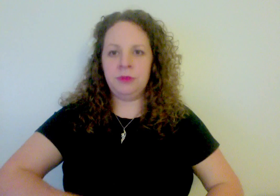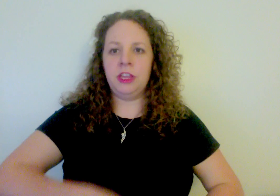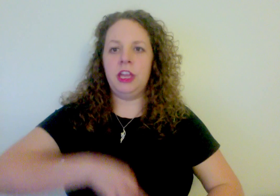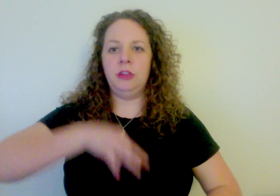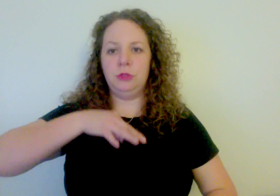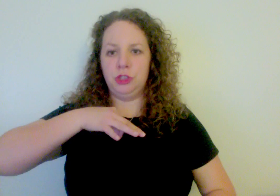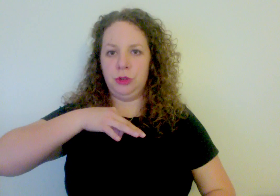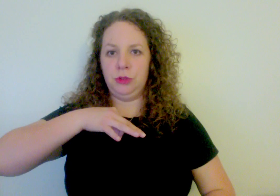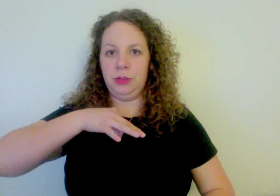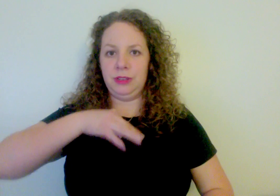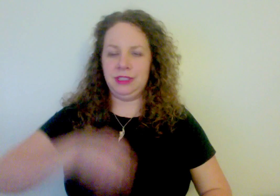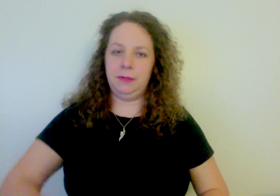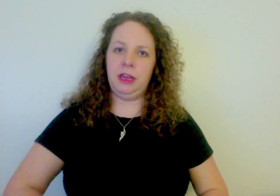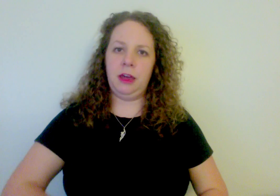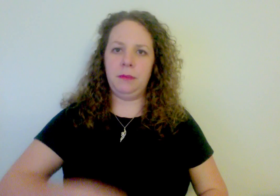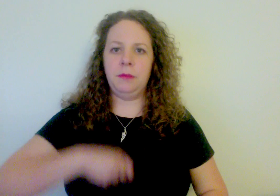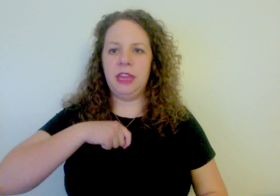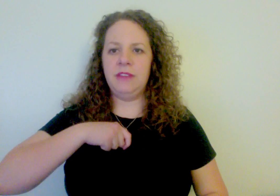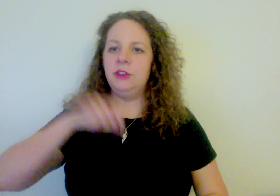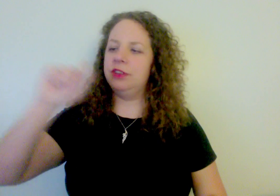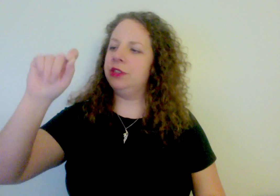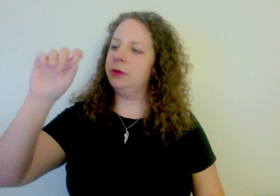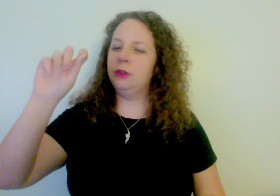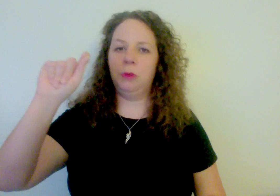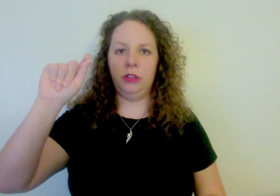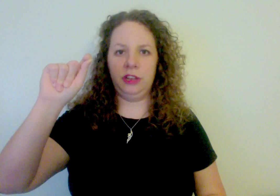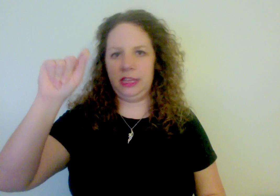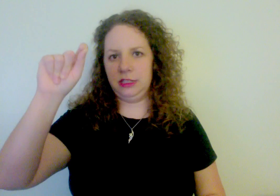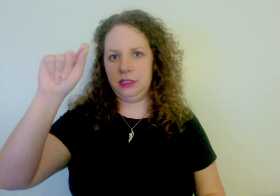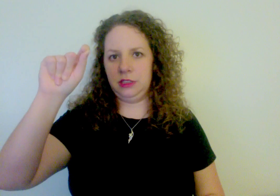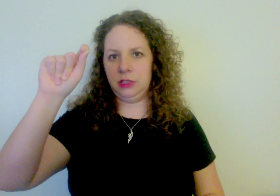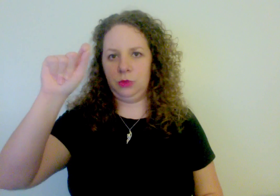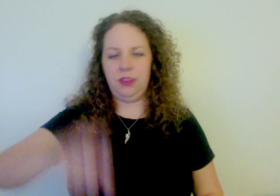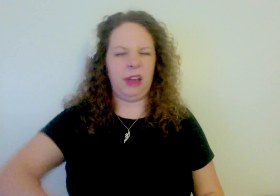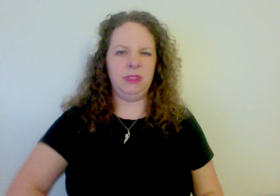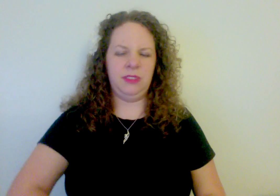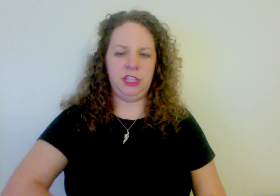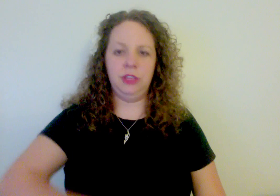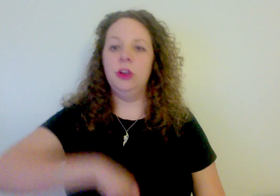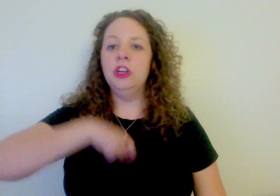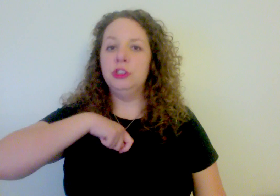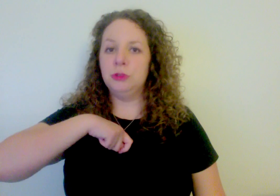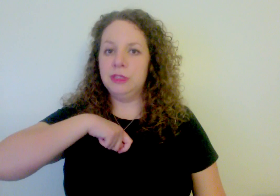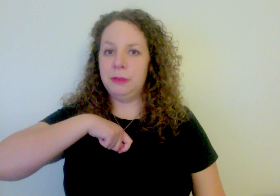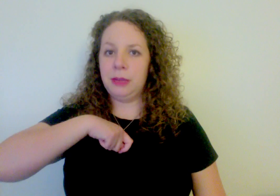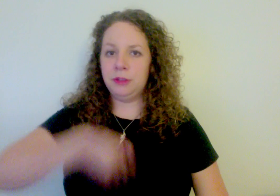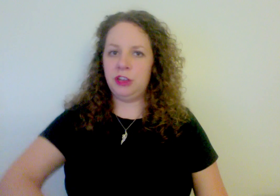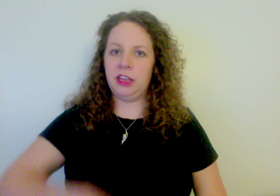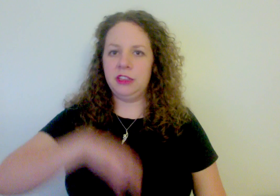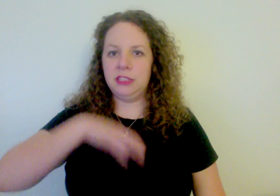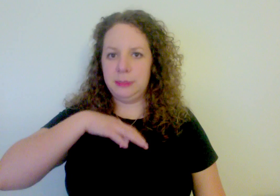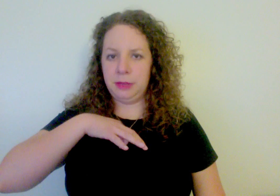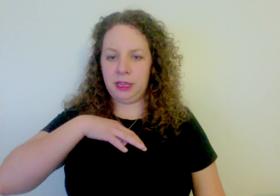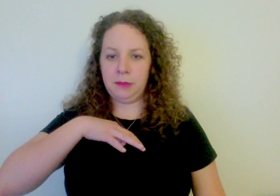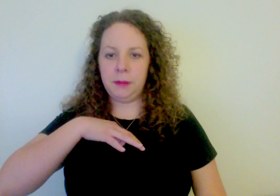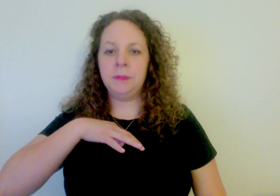and you will show that you are zipping up. If you did it this way and you pull in your hands as well, that one's fine too. So zipping up the jacket, zipping it up,